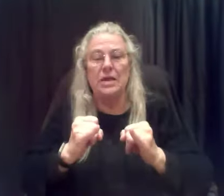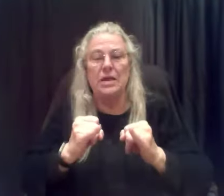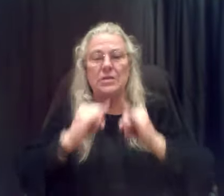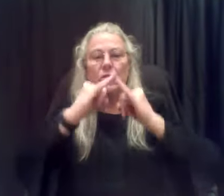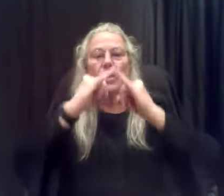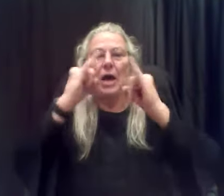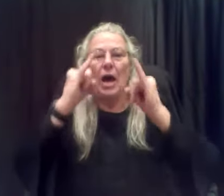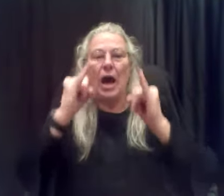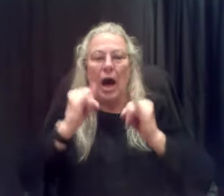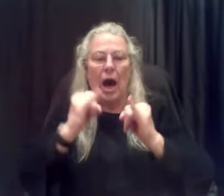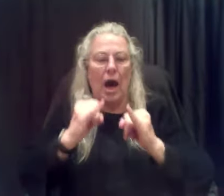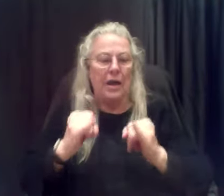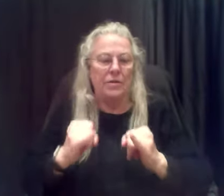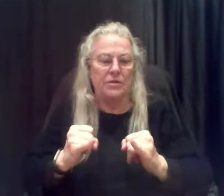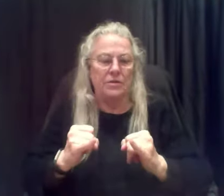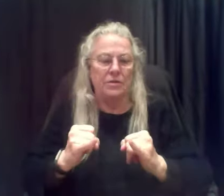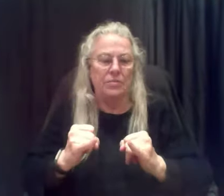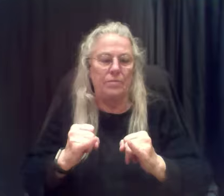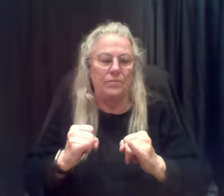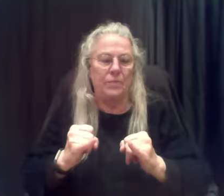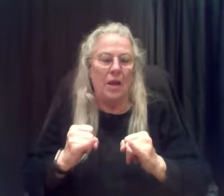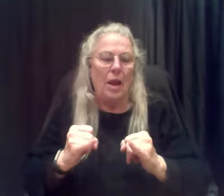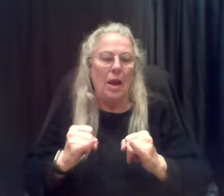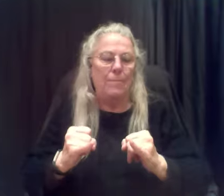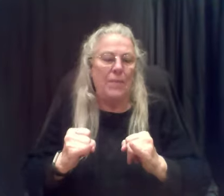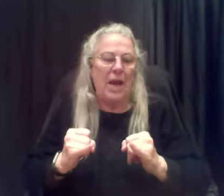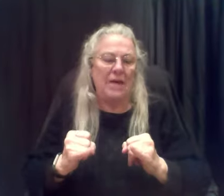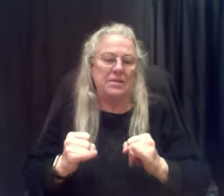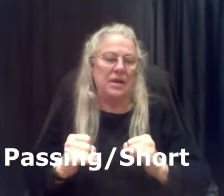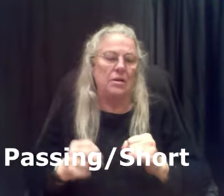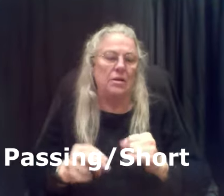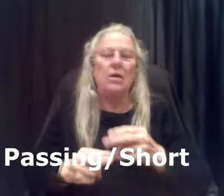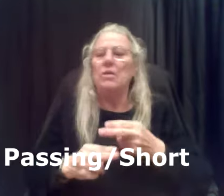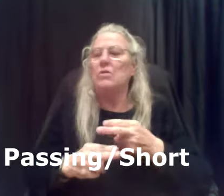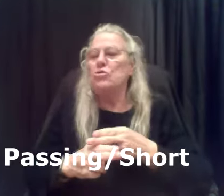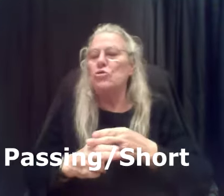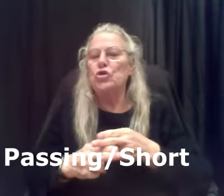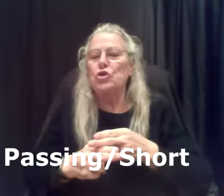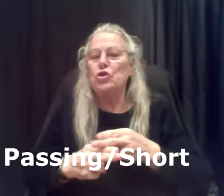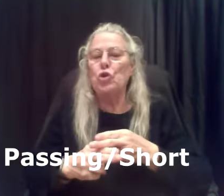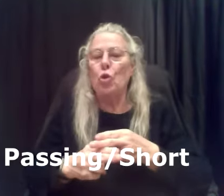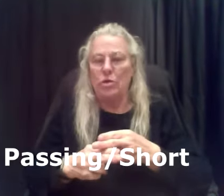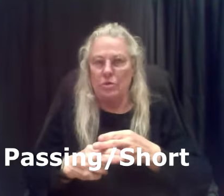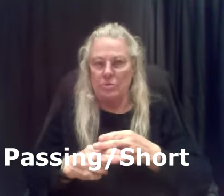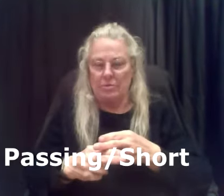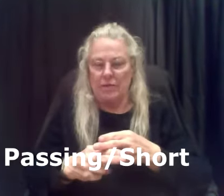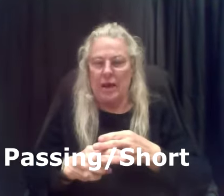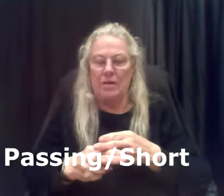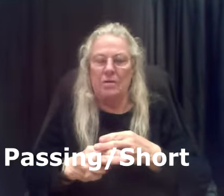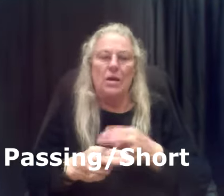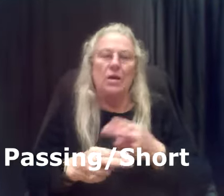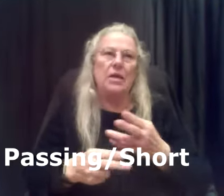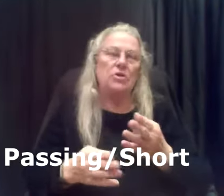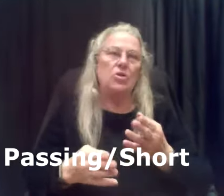So, idols. Passing, short, and is talking